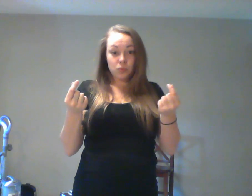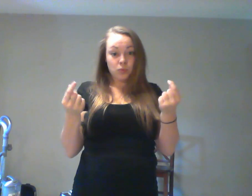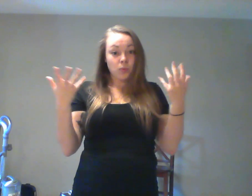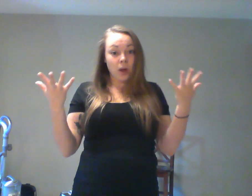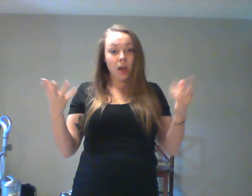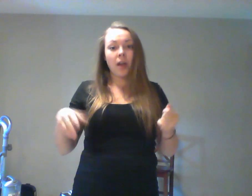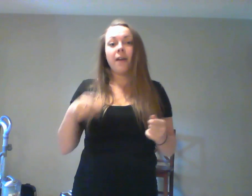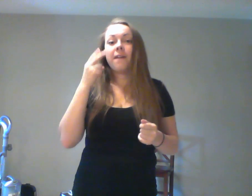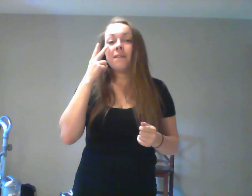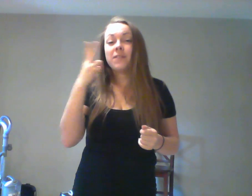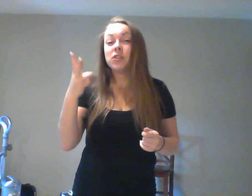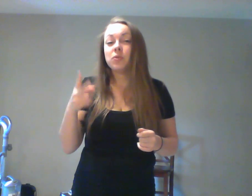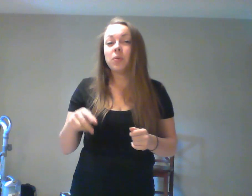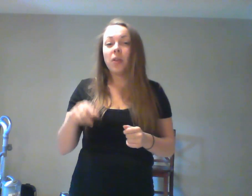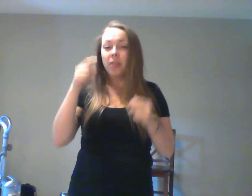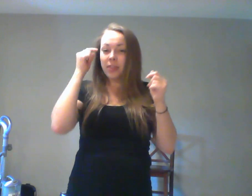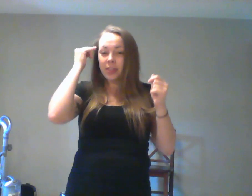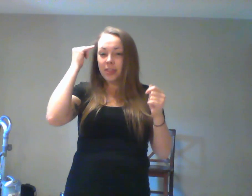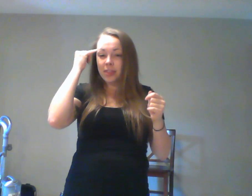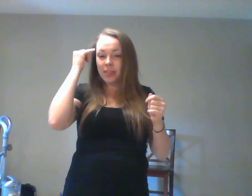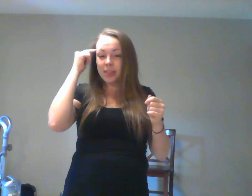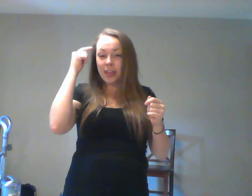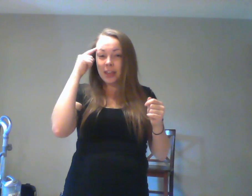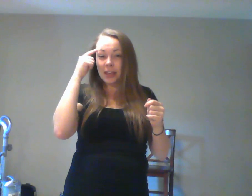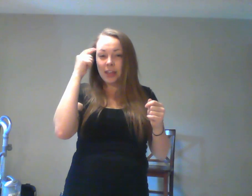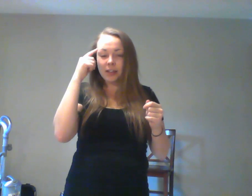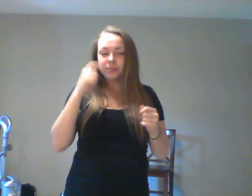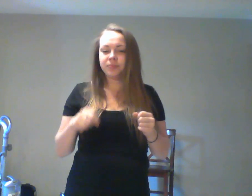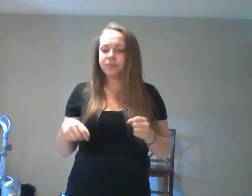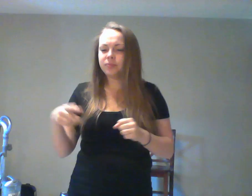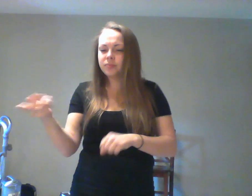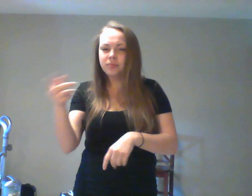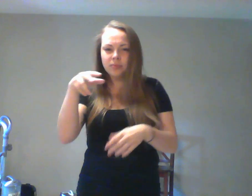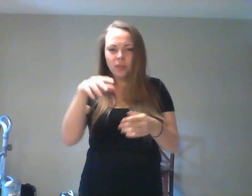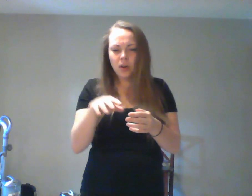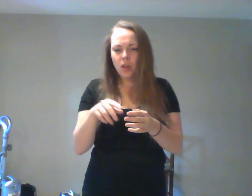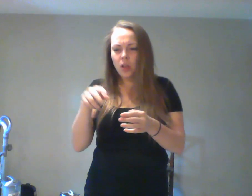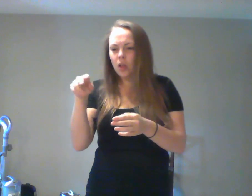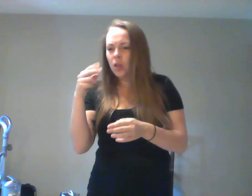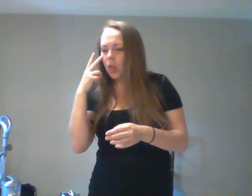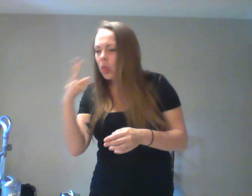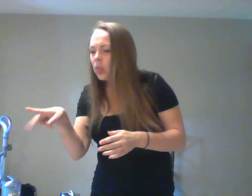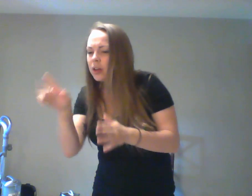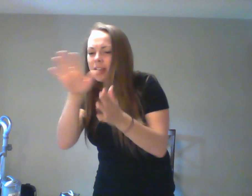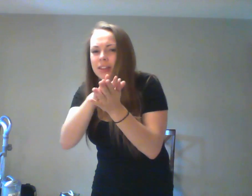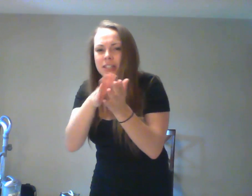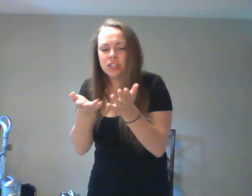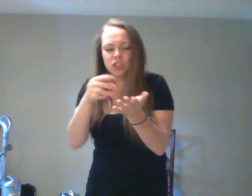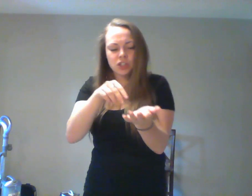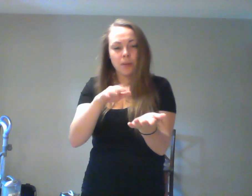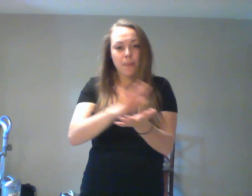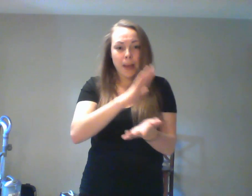there's a sheet. And it says Frog and Toad. Please grab one sheet out of the bucket.